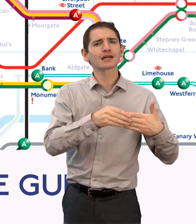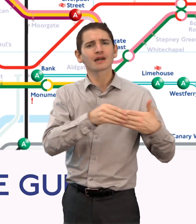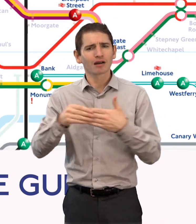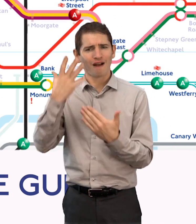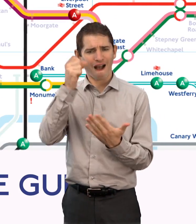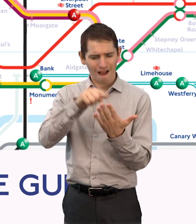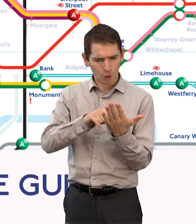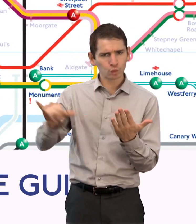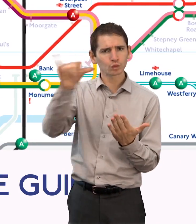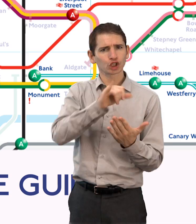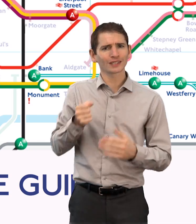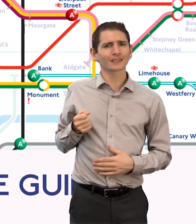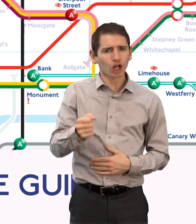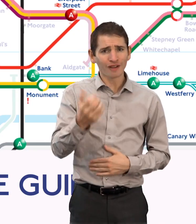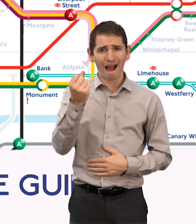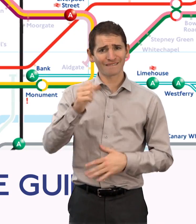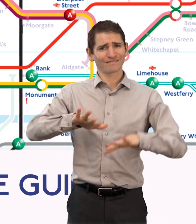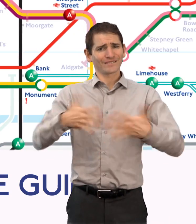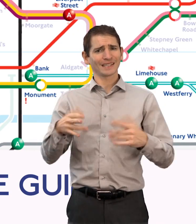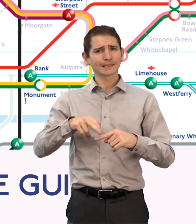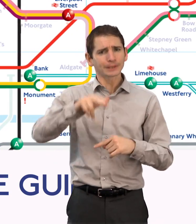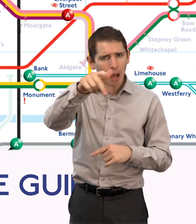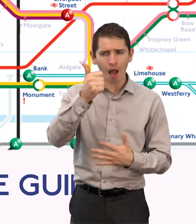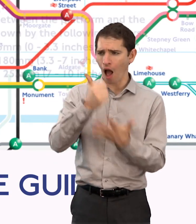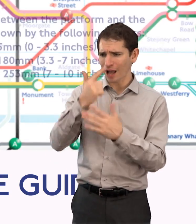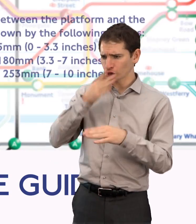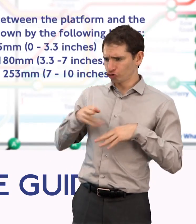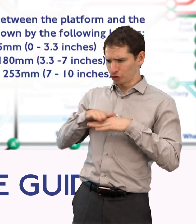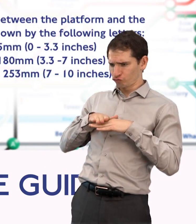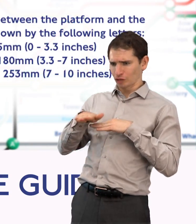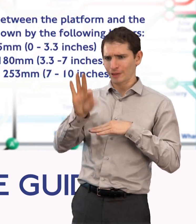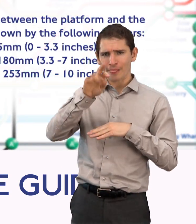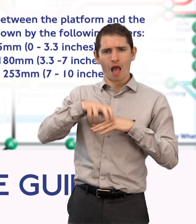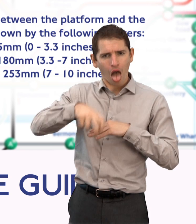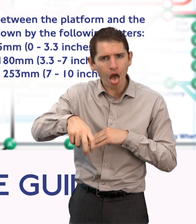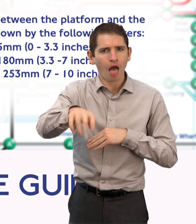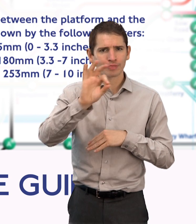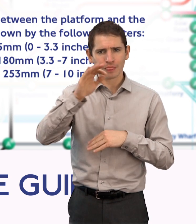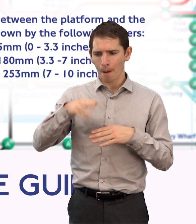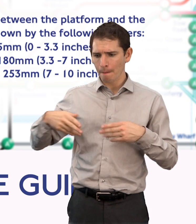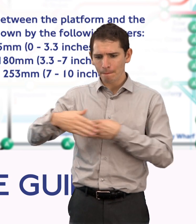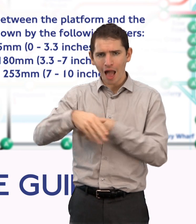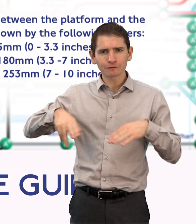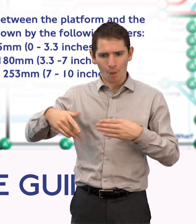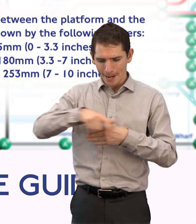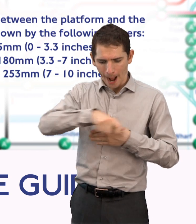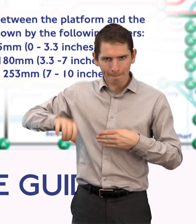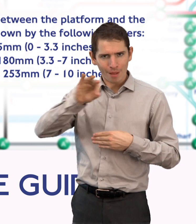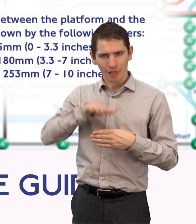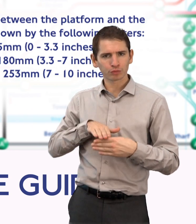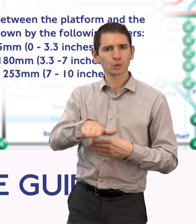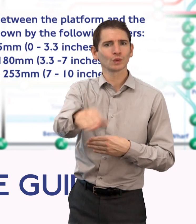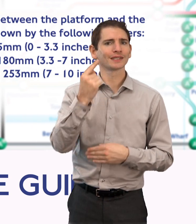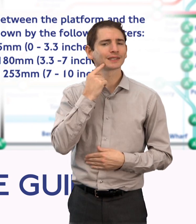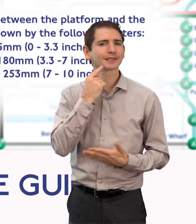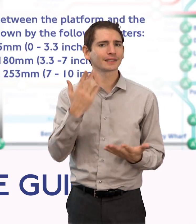The Step-Free Tube Guide shows stations with step-free access from the street and information about the step and gap between the platform